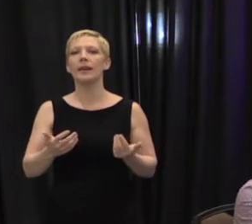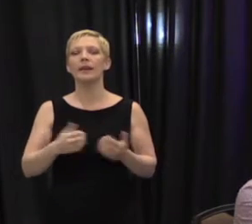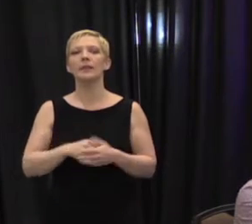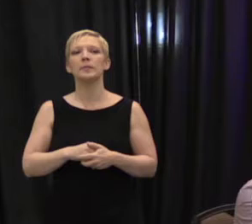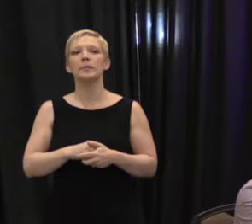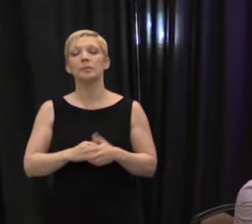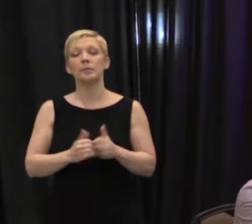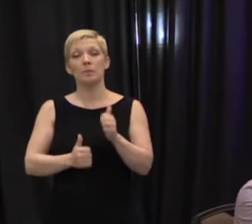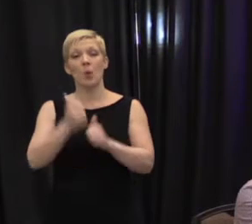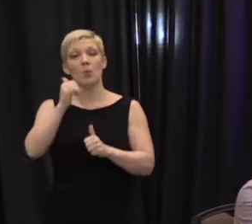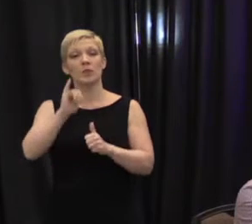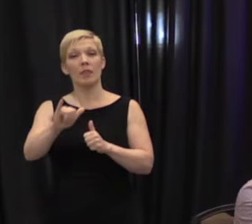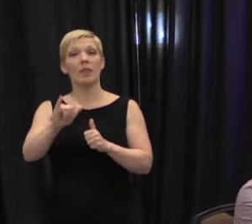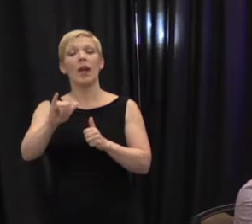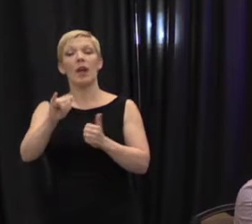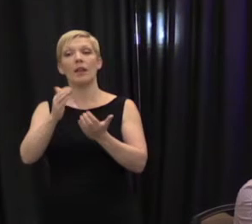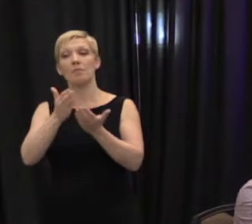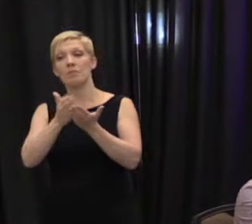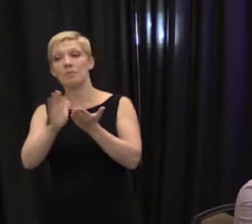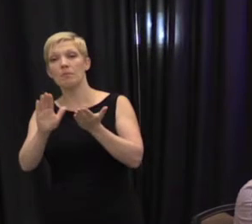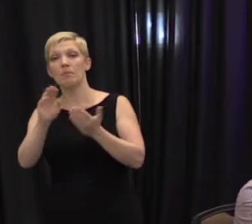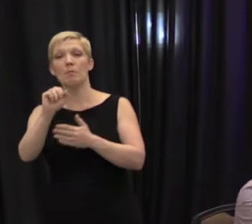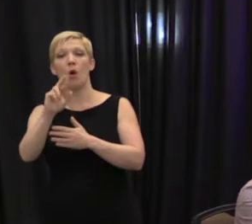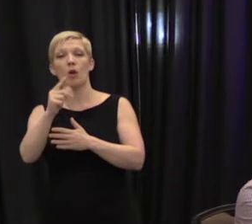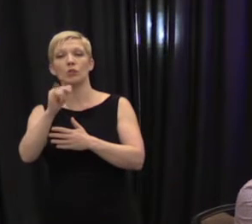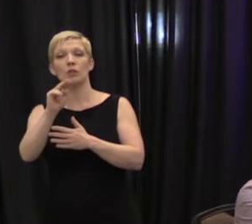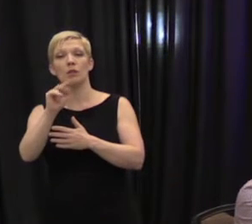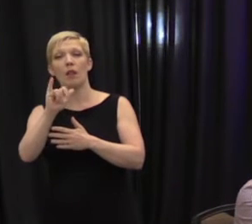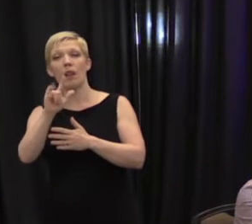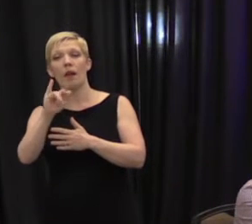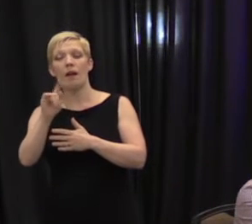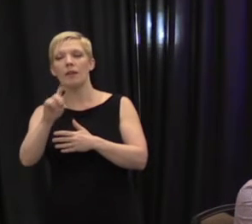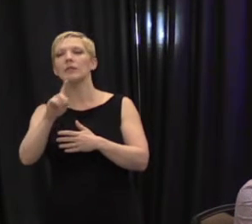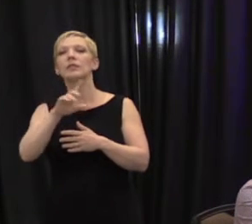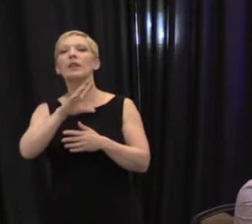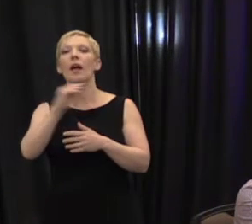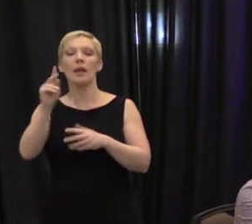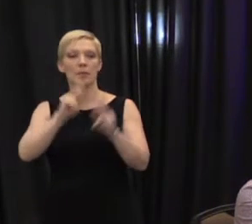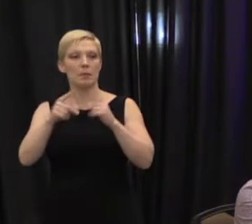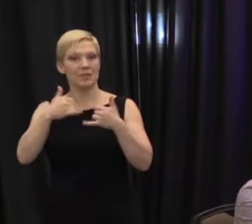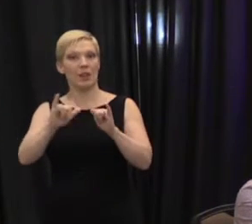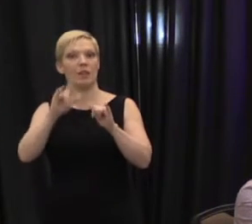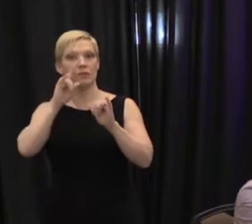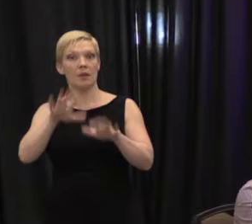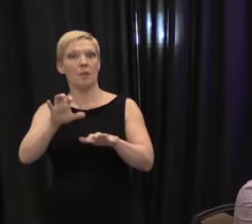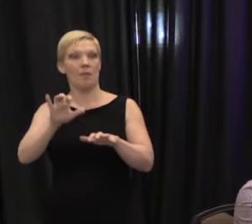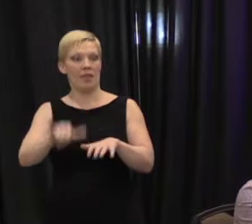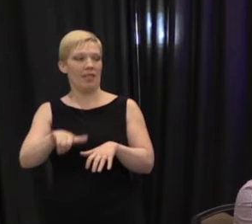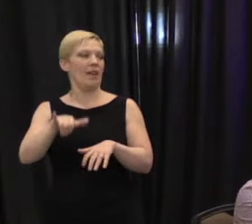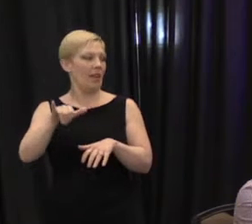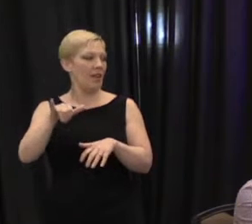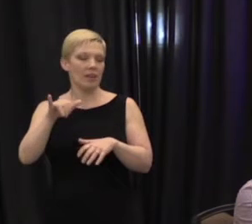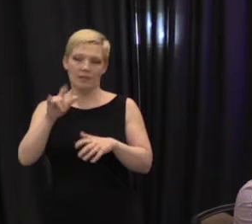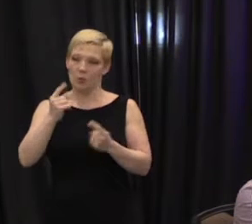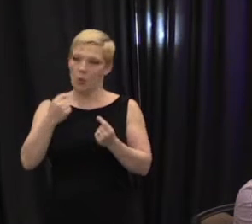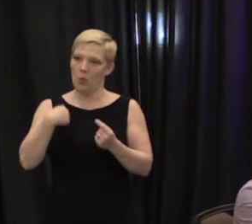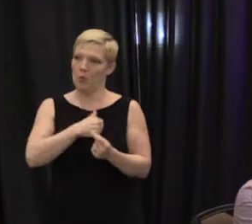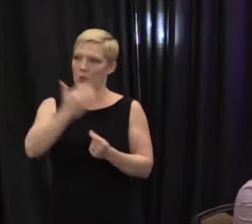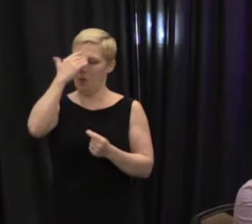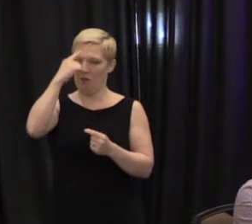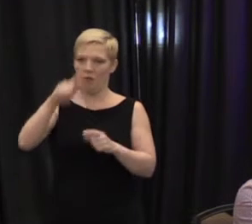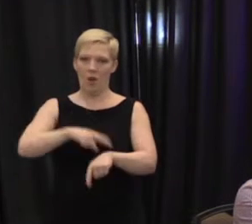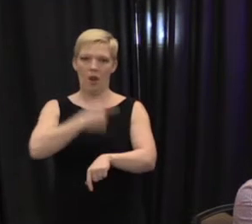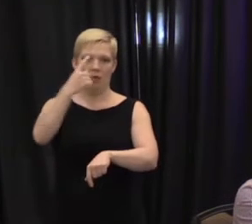most marginalized, not just by this election, but for longer than anyone who is still shocked by this election can imagine, this is what we've known for a long time.